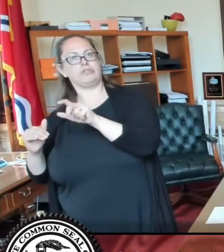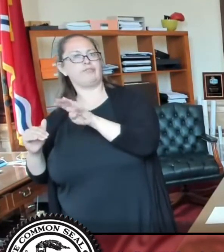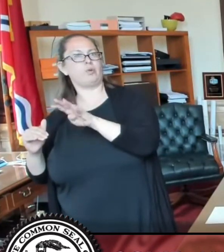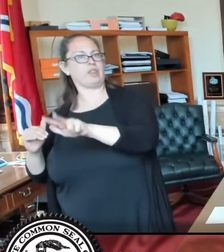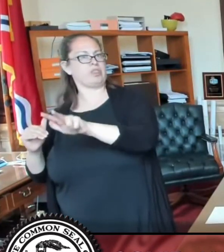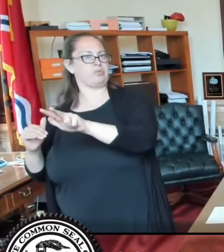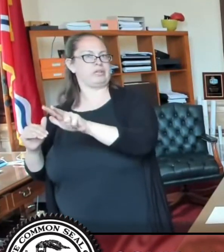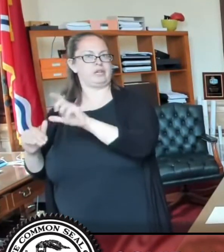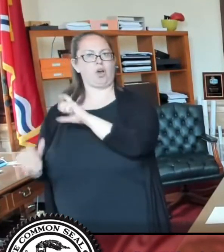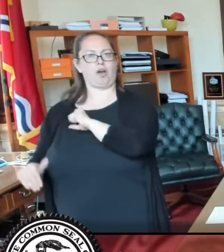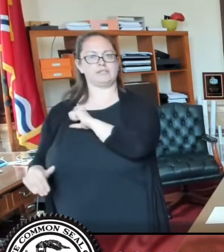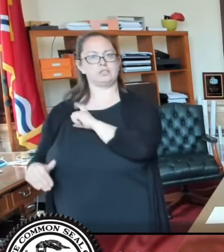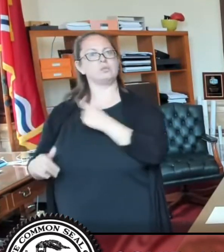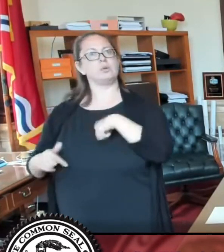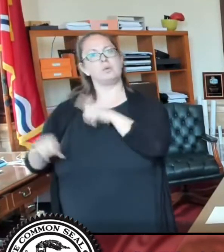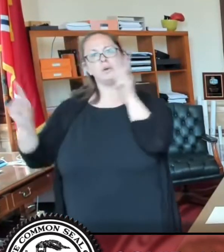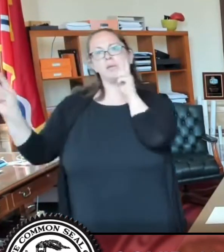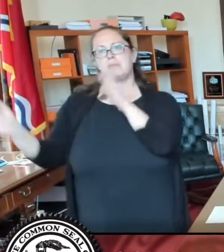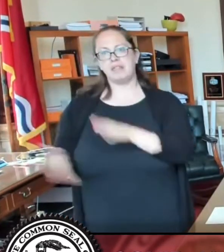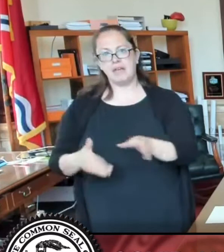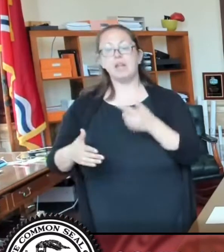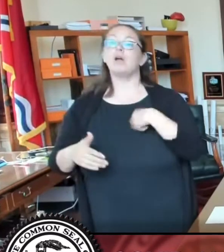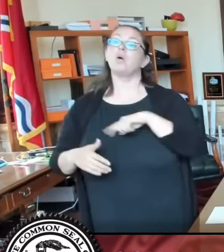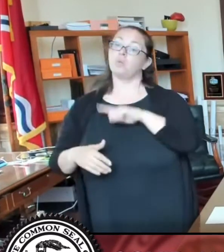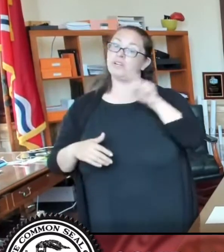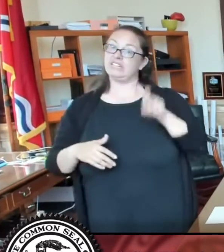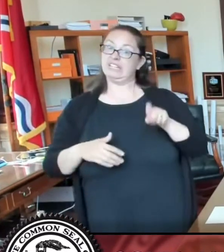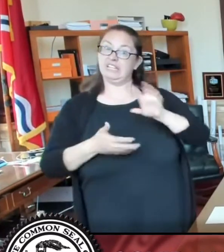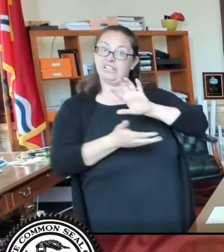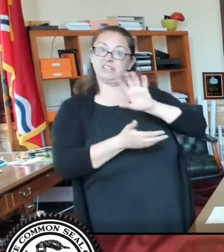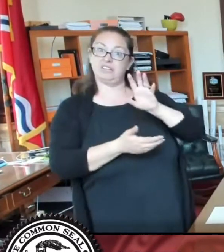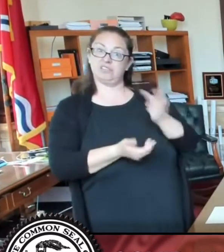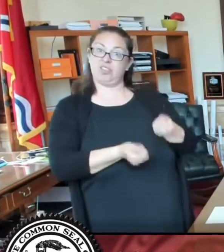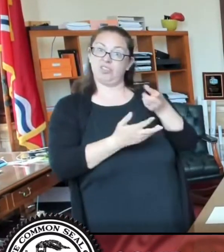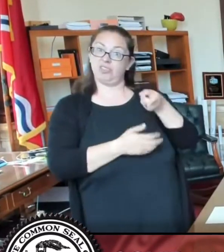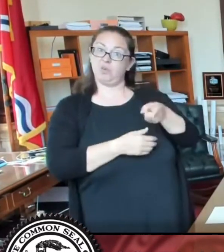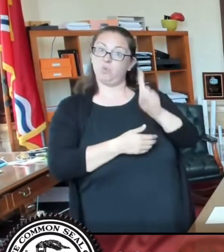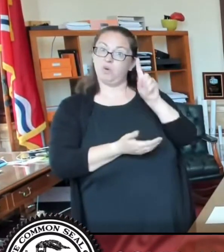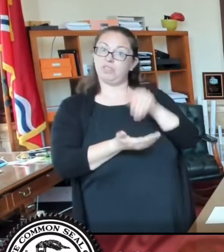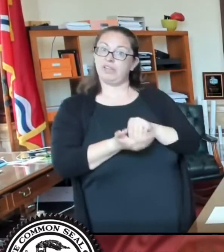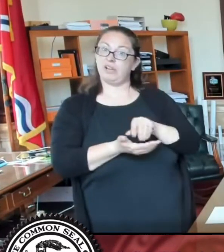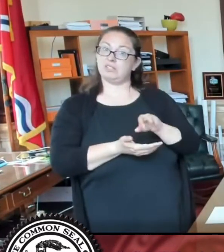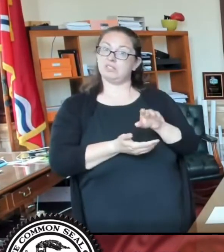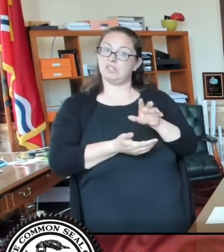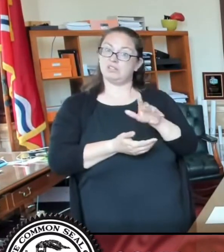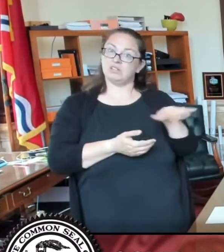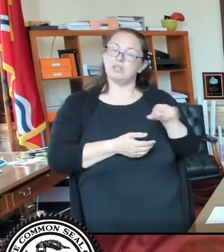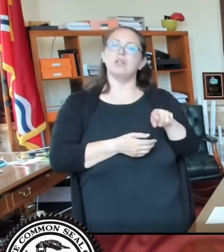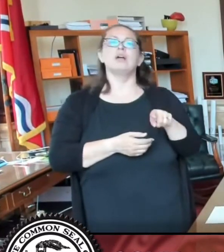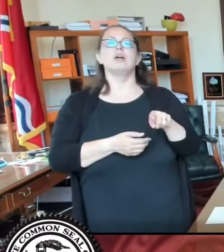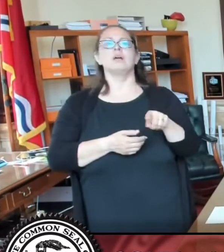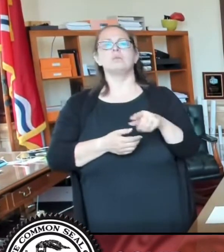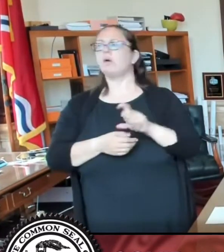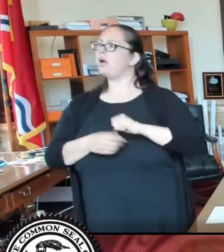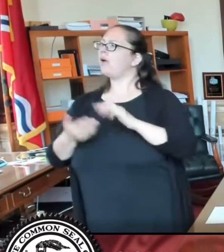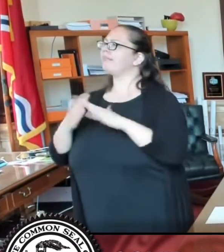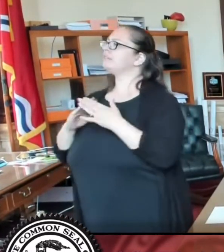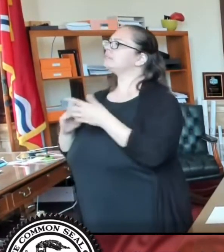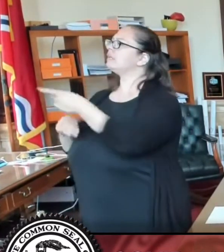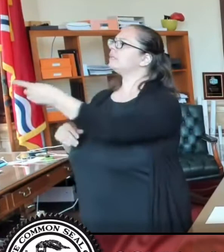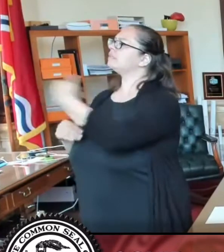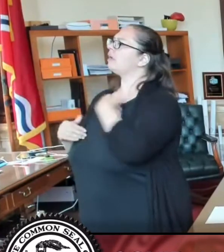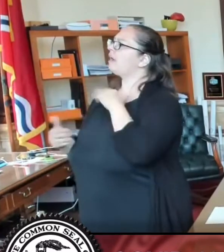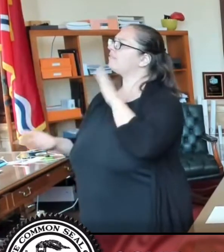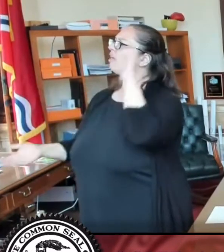budgeted and the number of officers that we think that we need. Some people would say, well, other cities have fewer officers